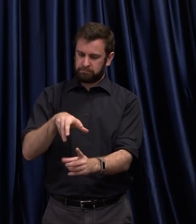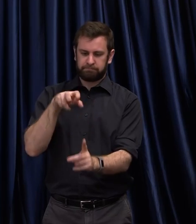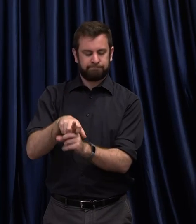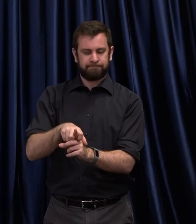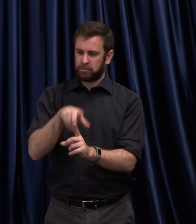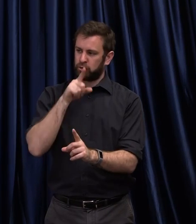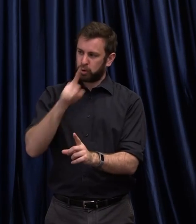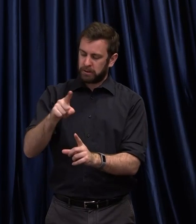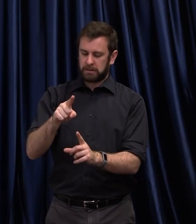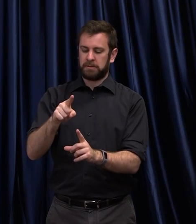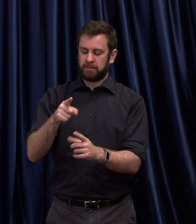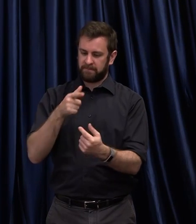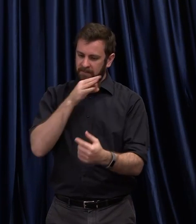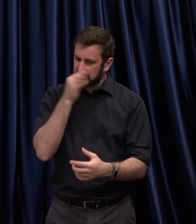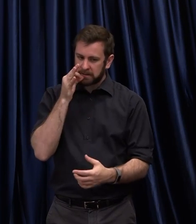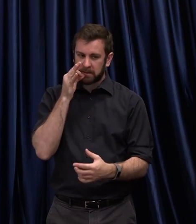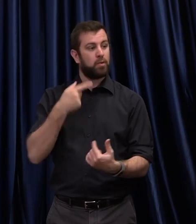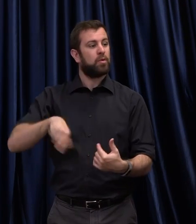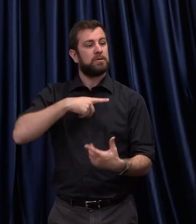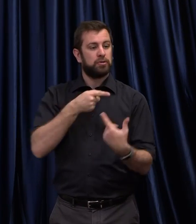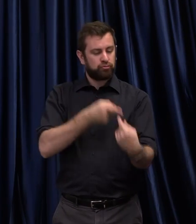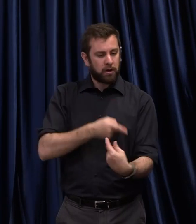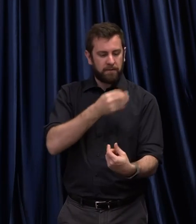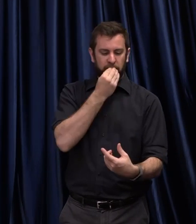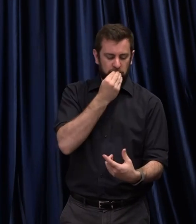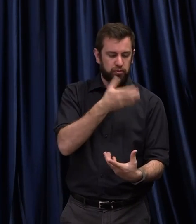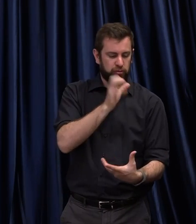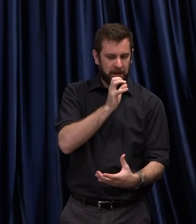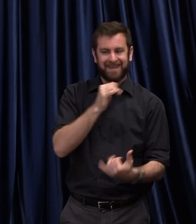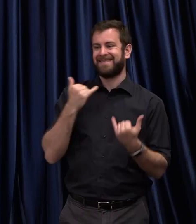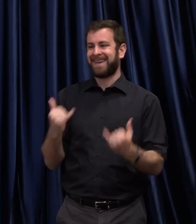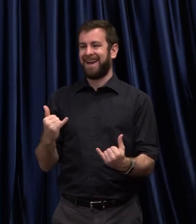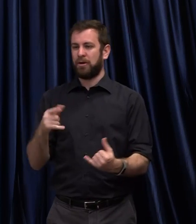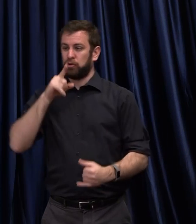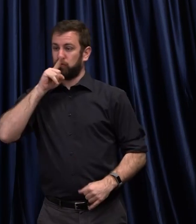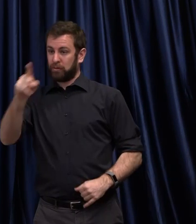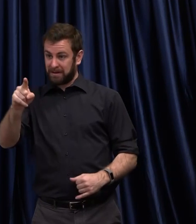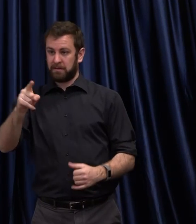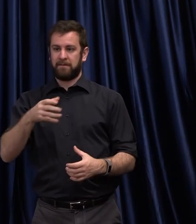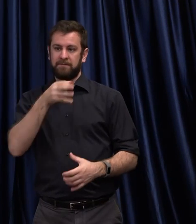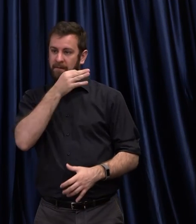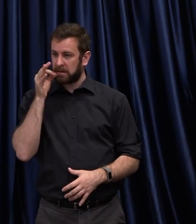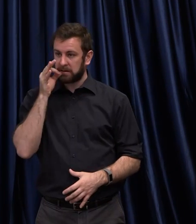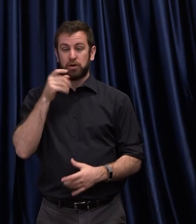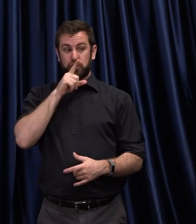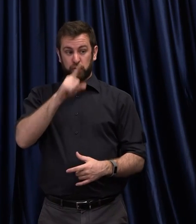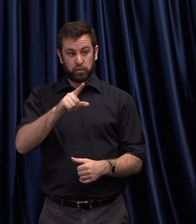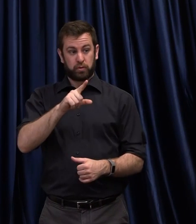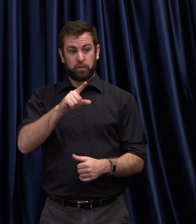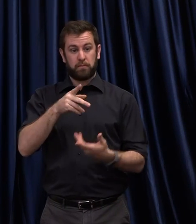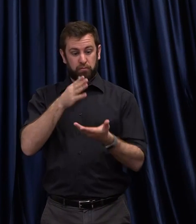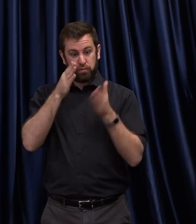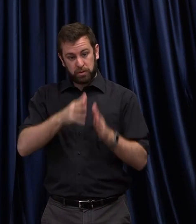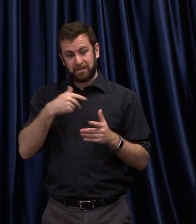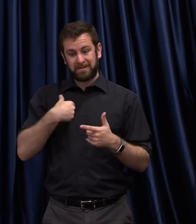have struggled with food and drink. Now we need the real fast. A true fasting person has